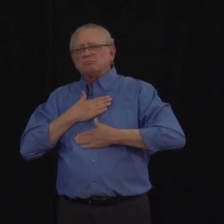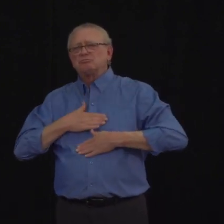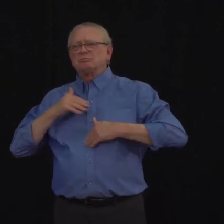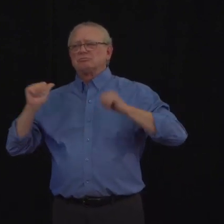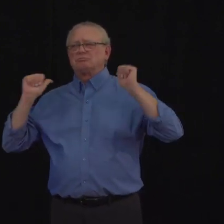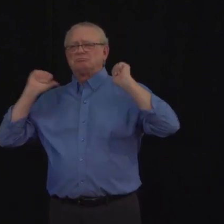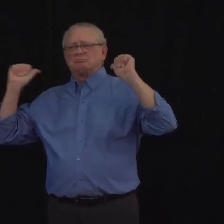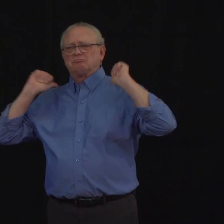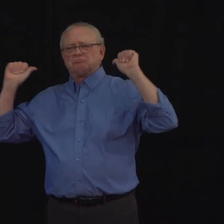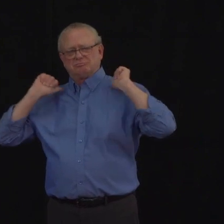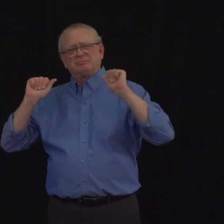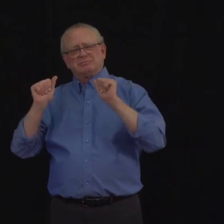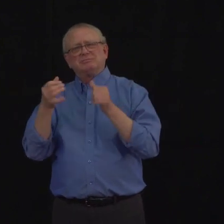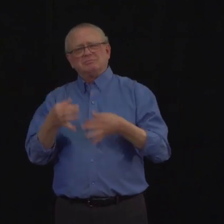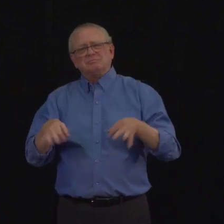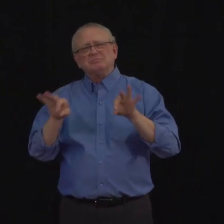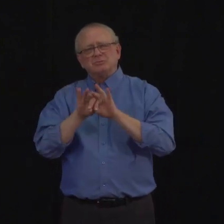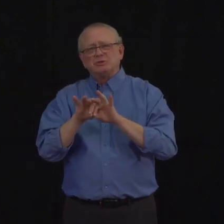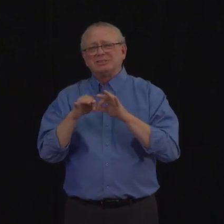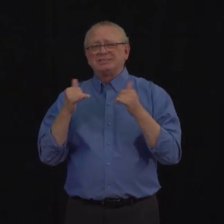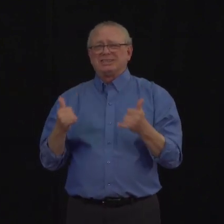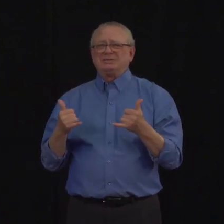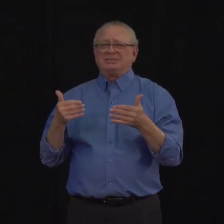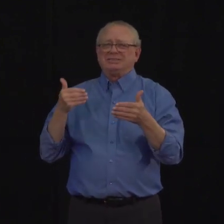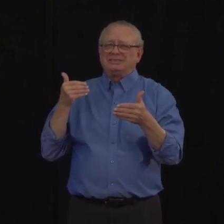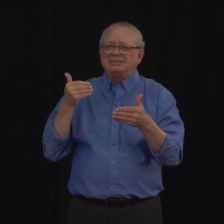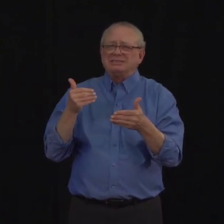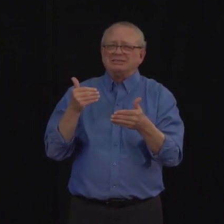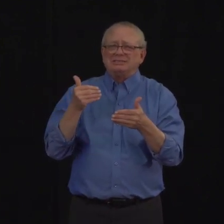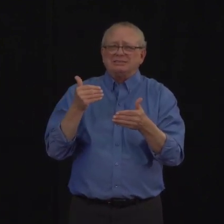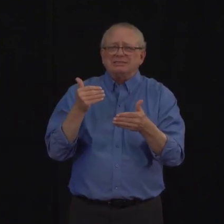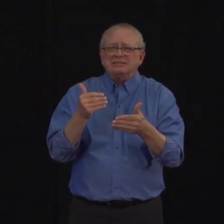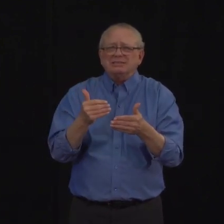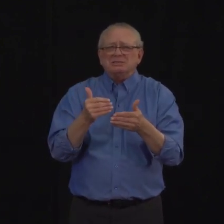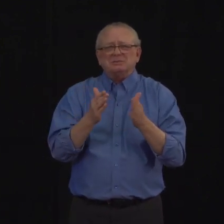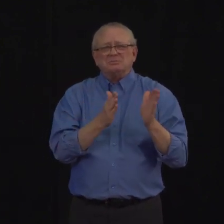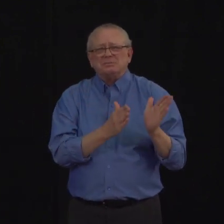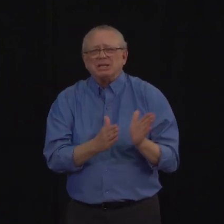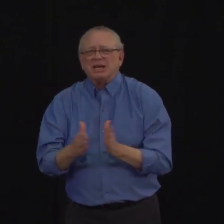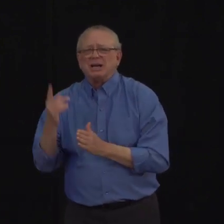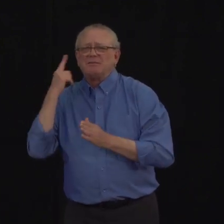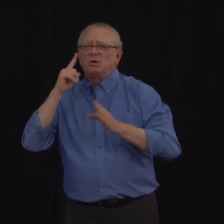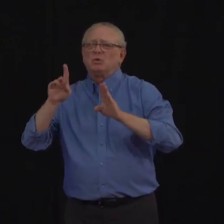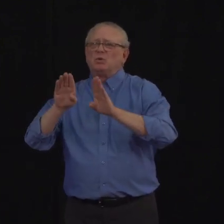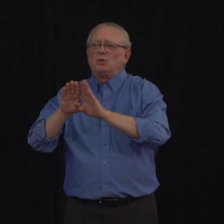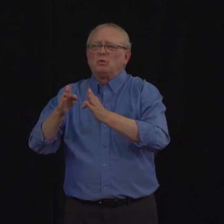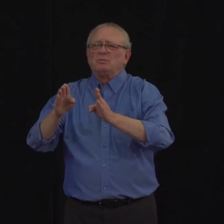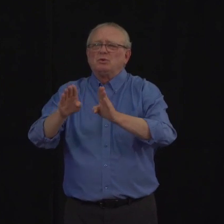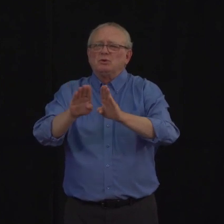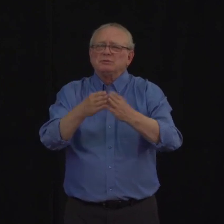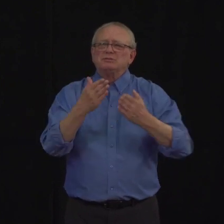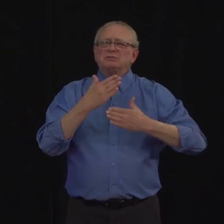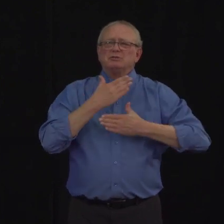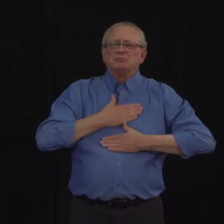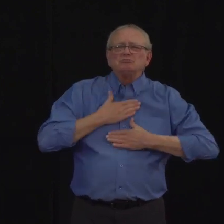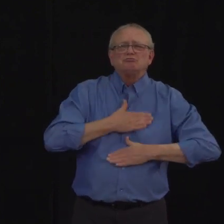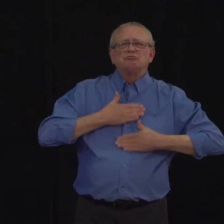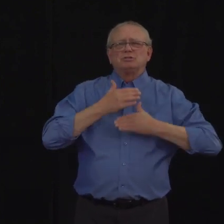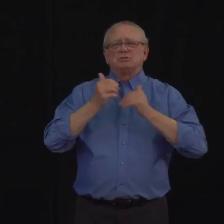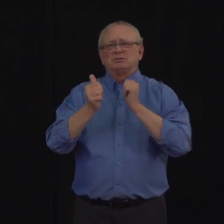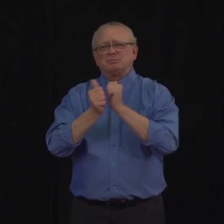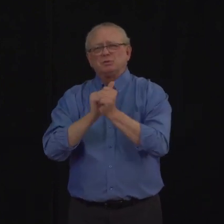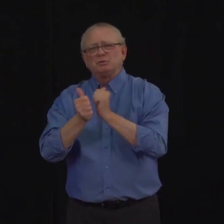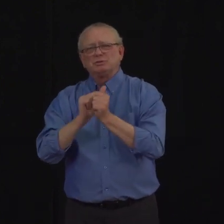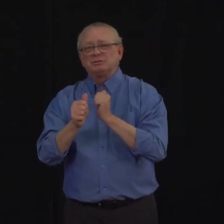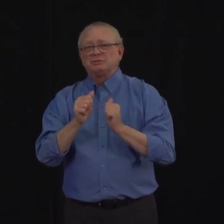various sports, fitness, and recreation options for Albertans, because we know that that's critical for both physical and mental health. But finally,